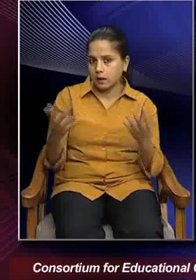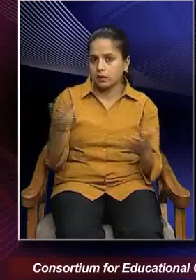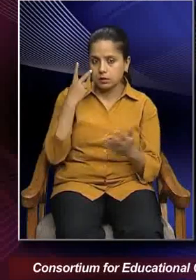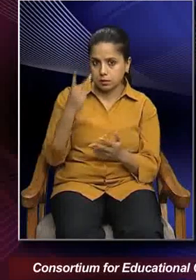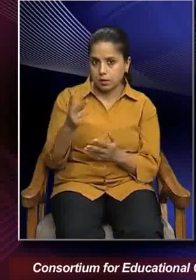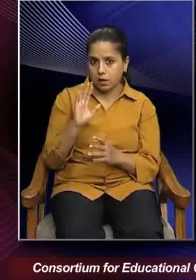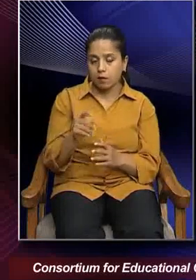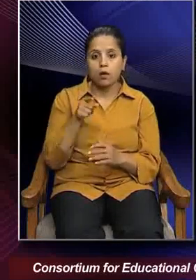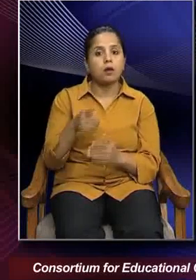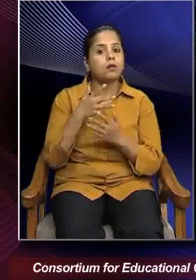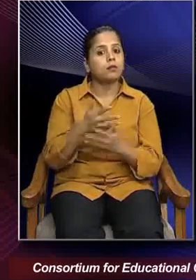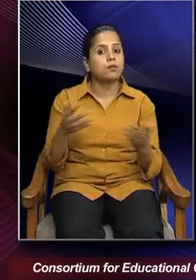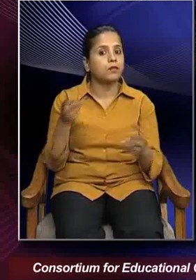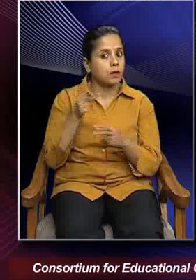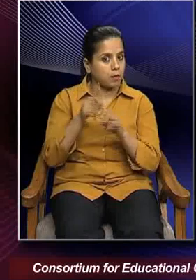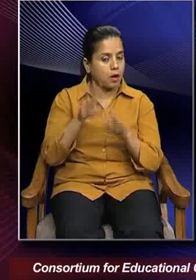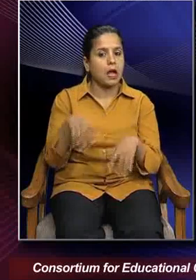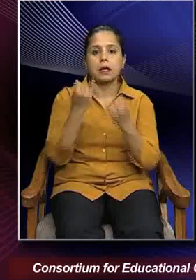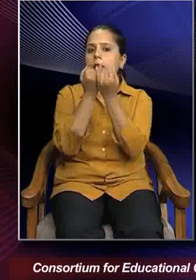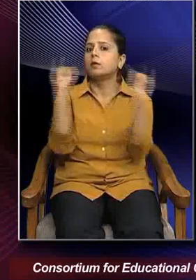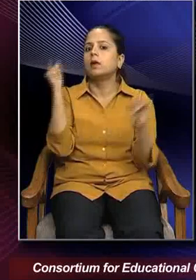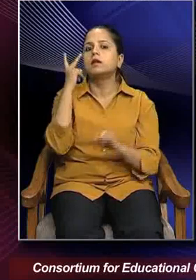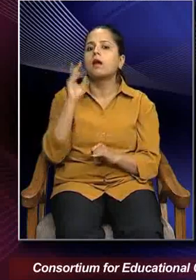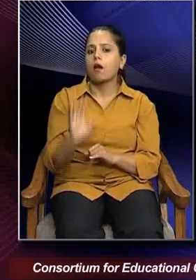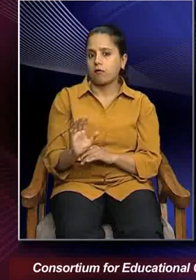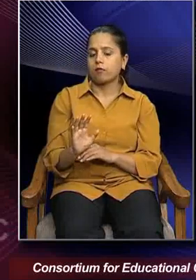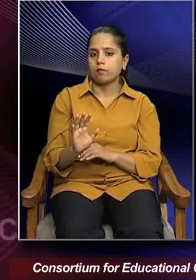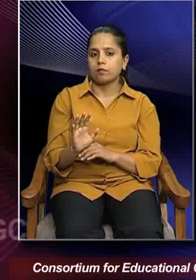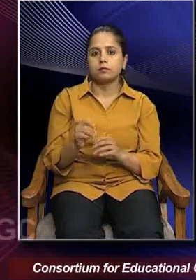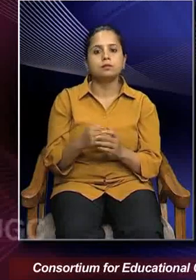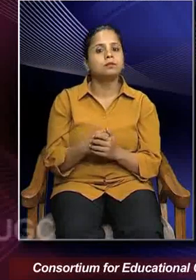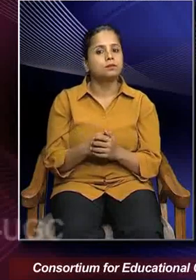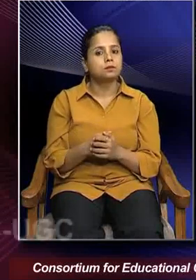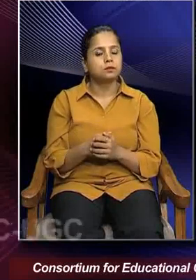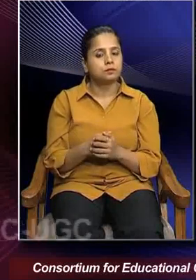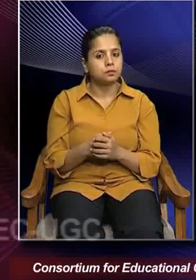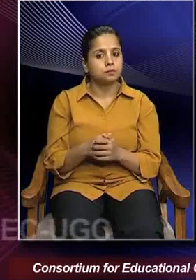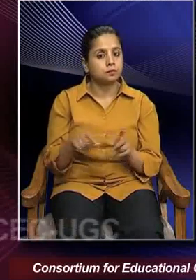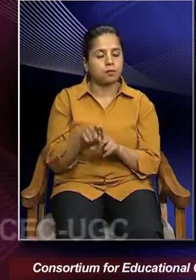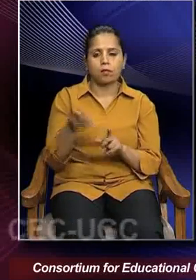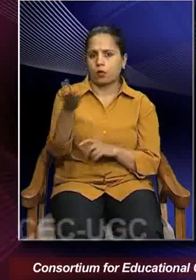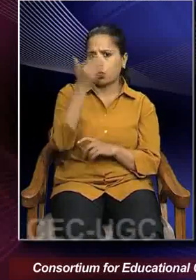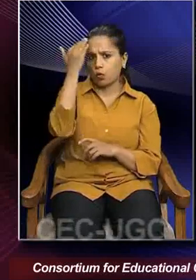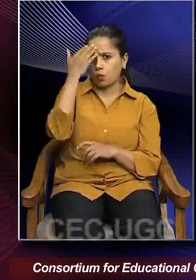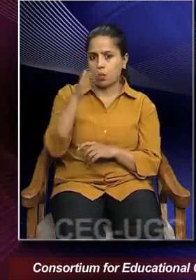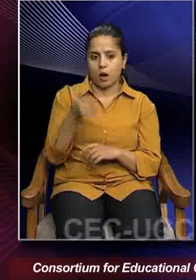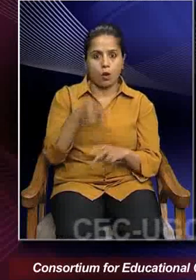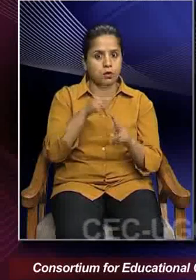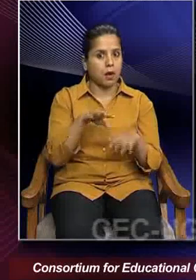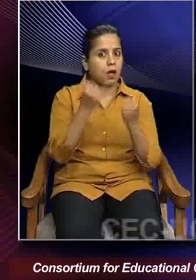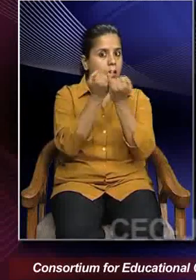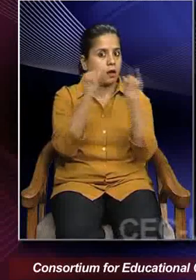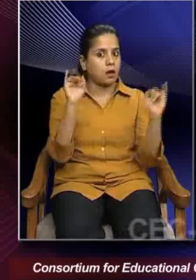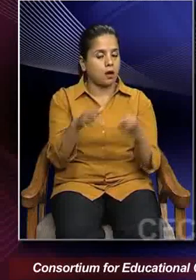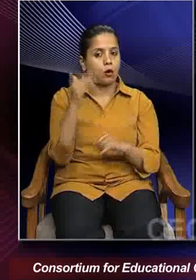this object exists independently. Fine. And existing independently of